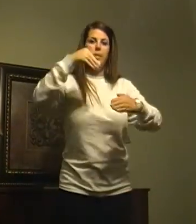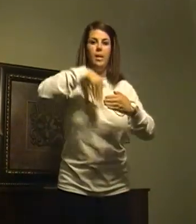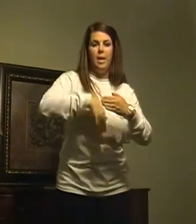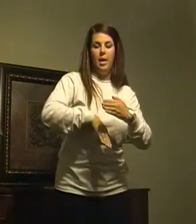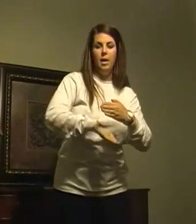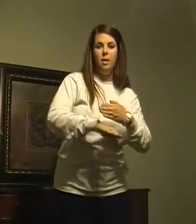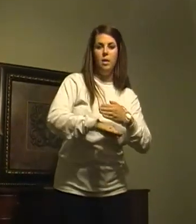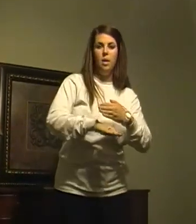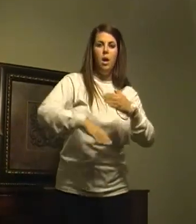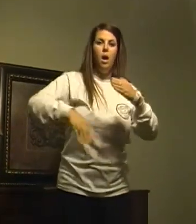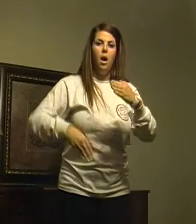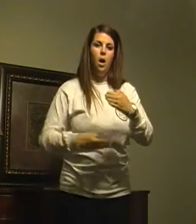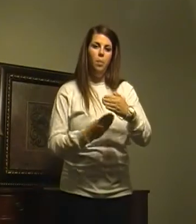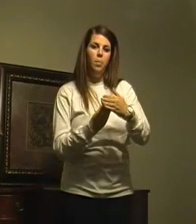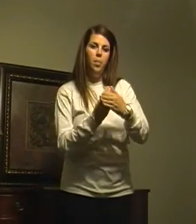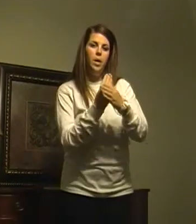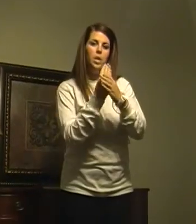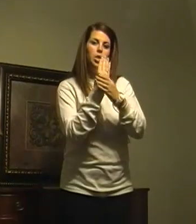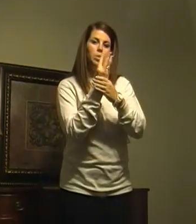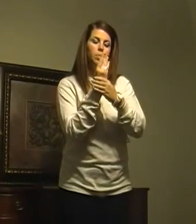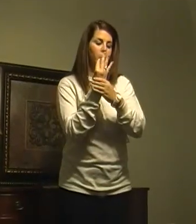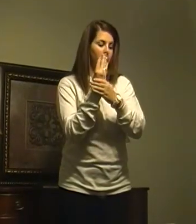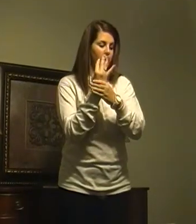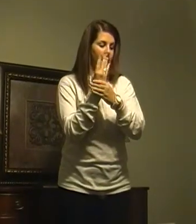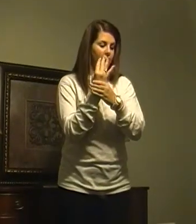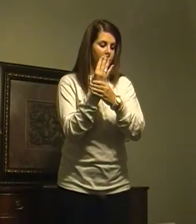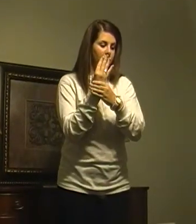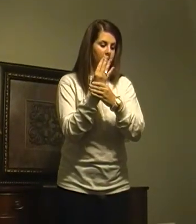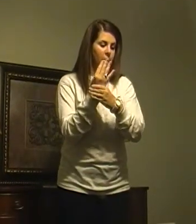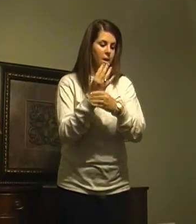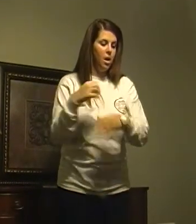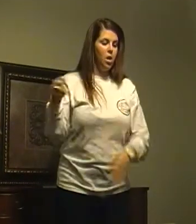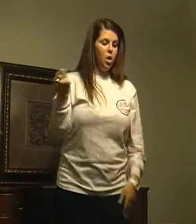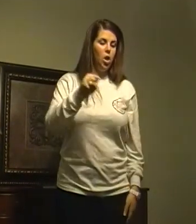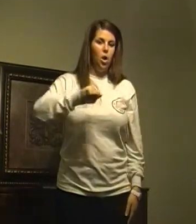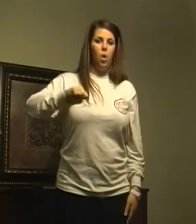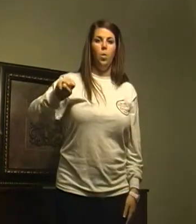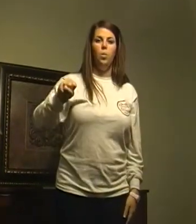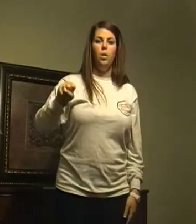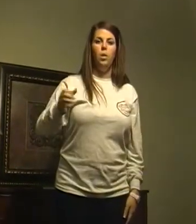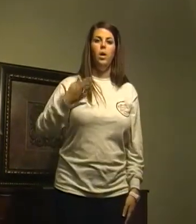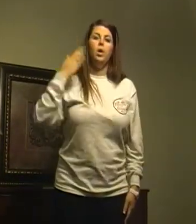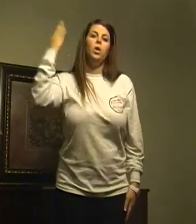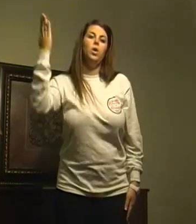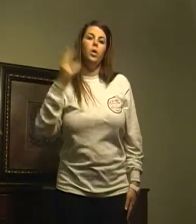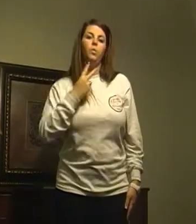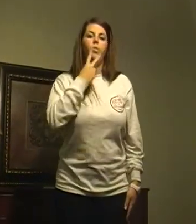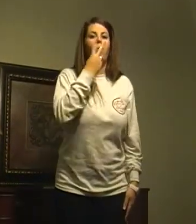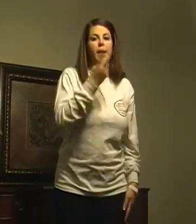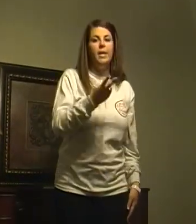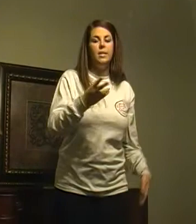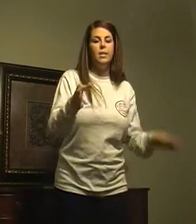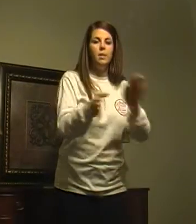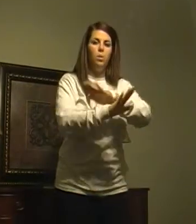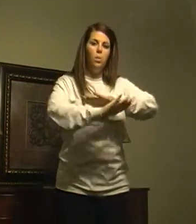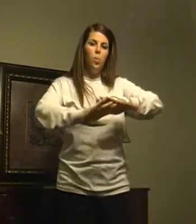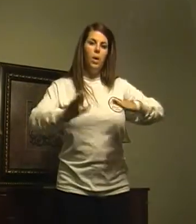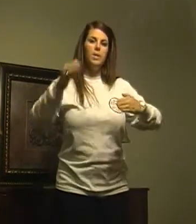wasn't in a bush burning. No, your voice